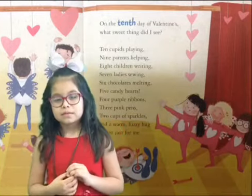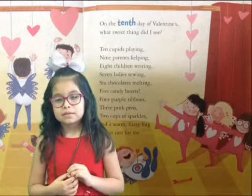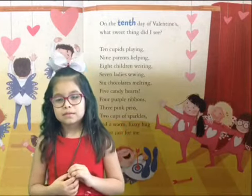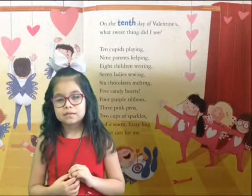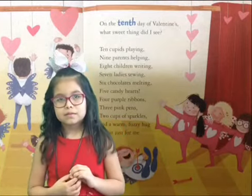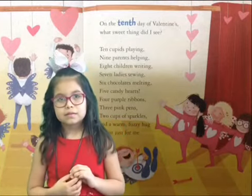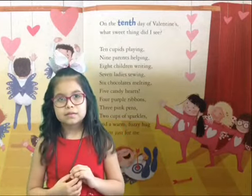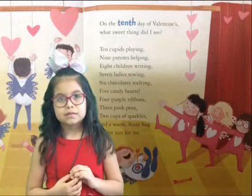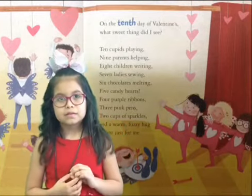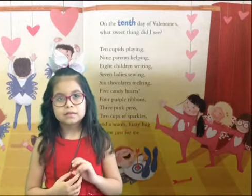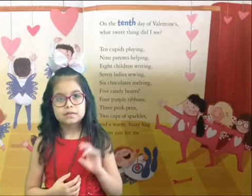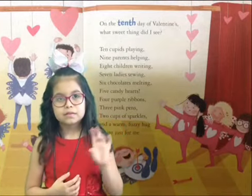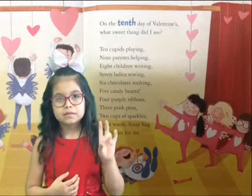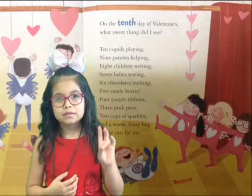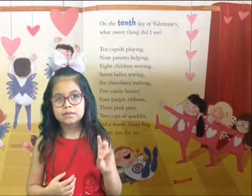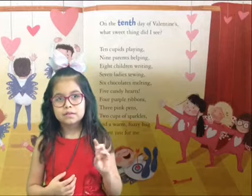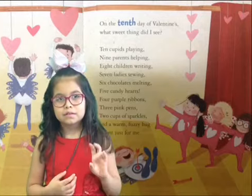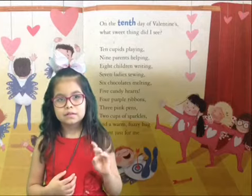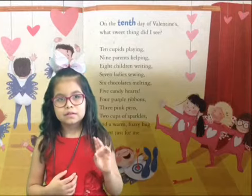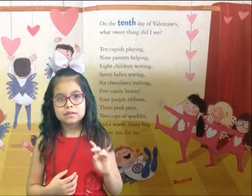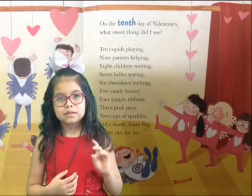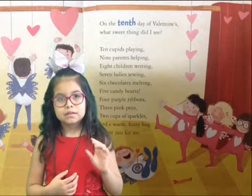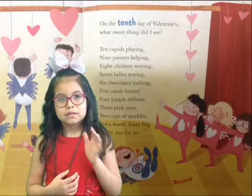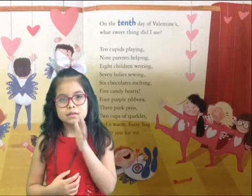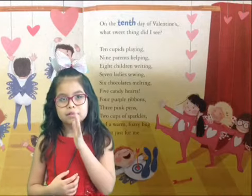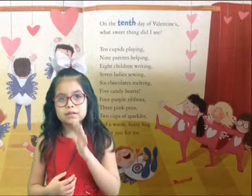Seven lady sewing,